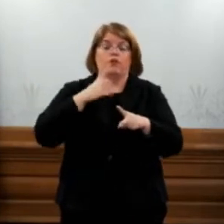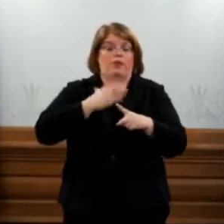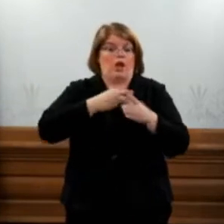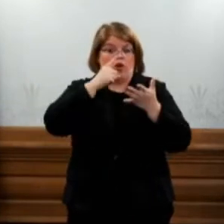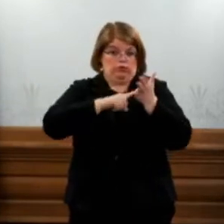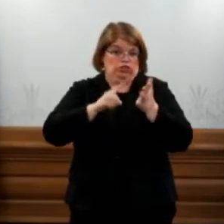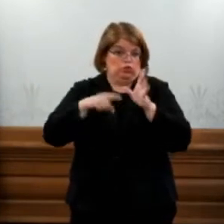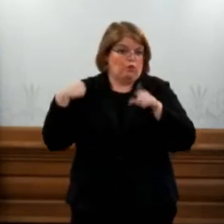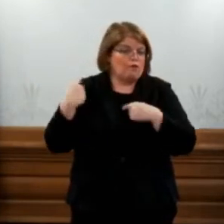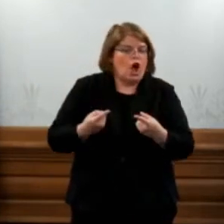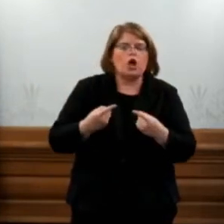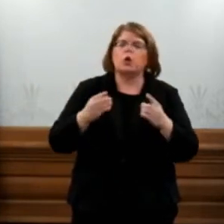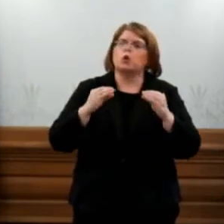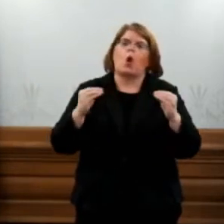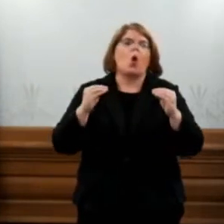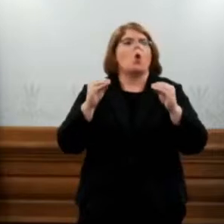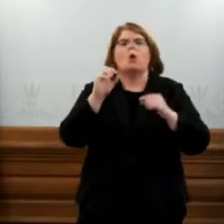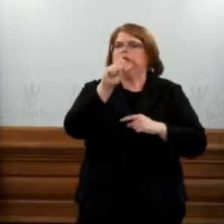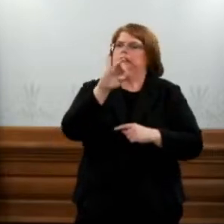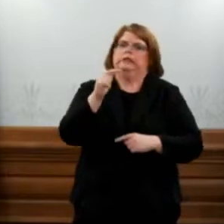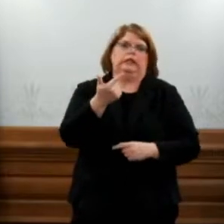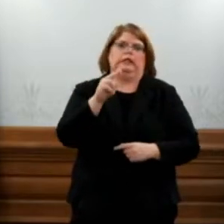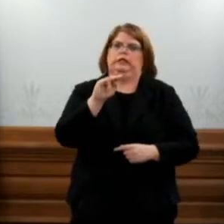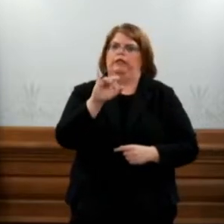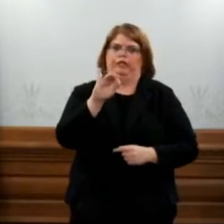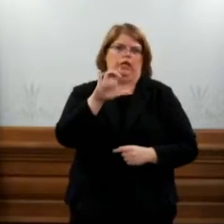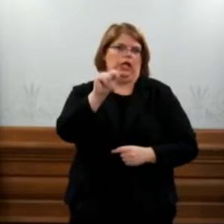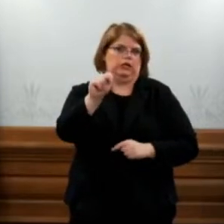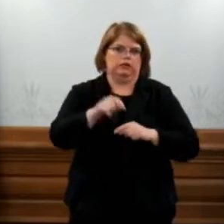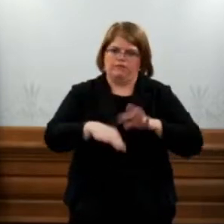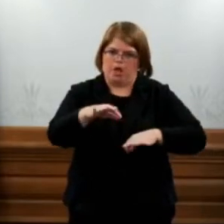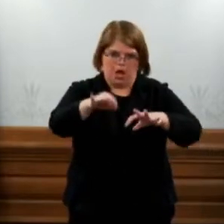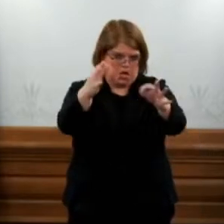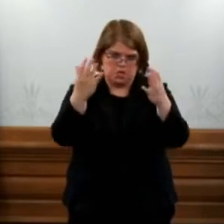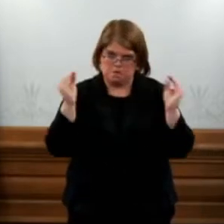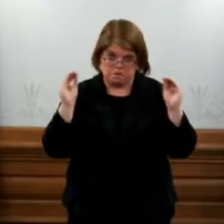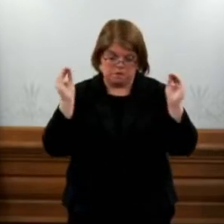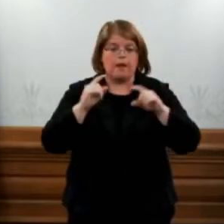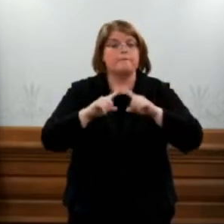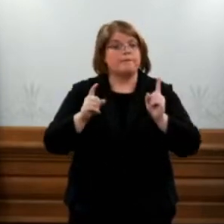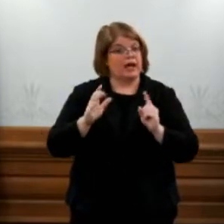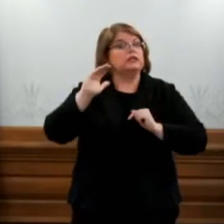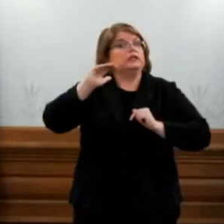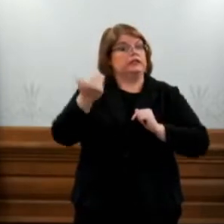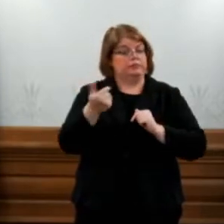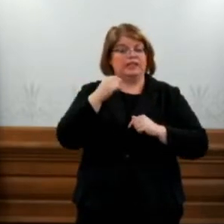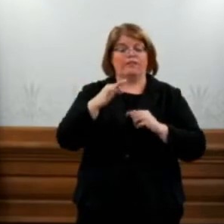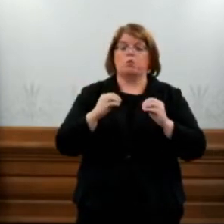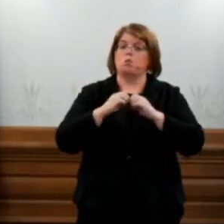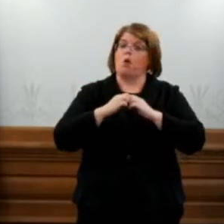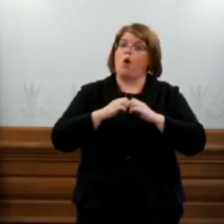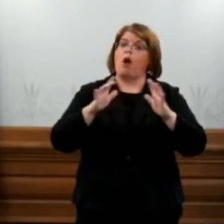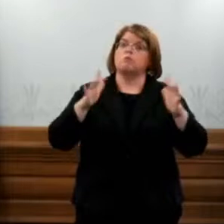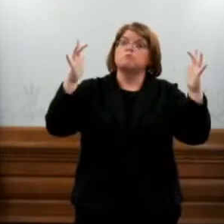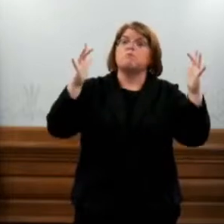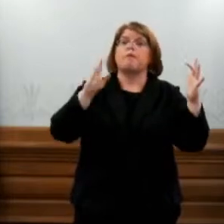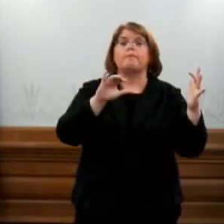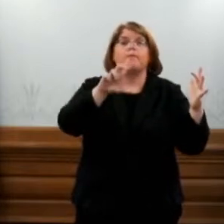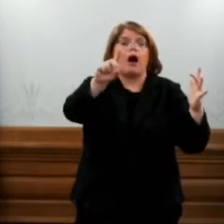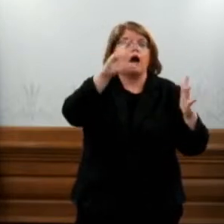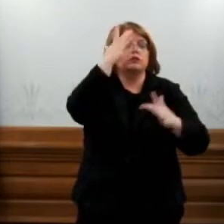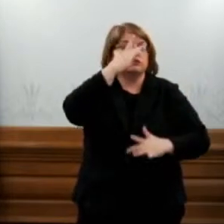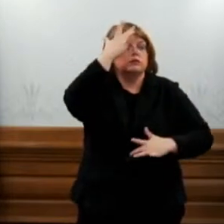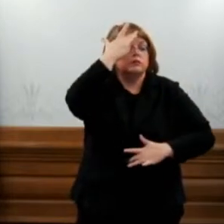were signals from this large study that if you had more mild illness, if you got